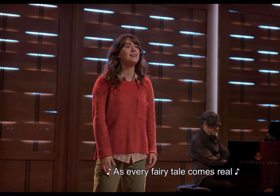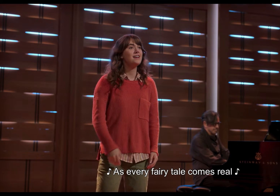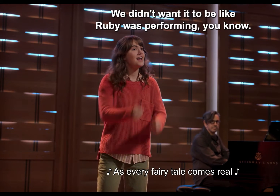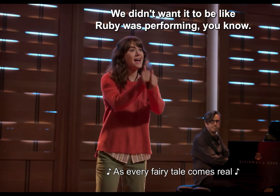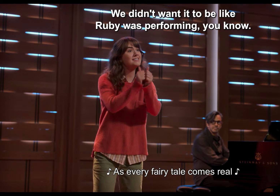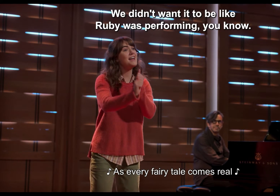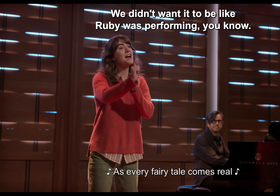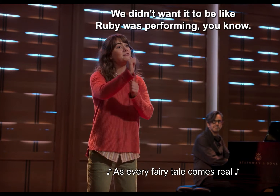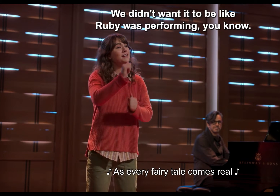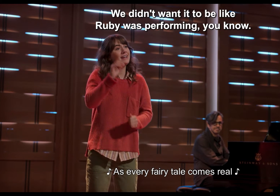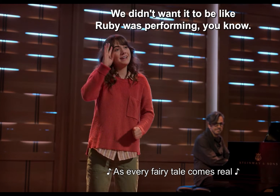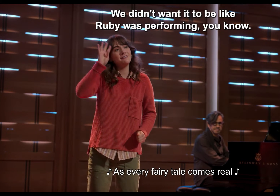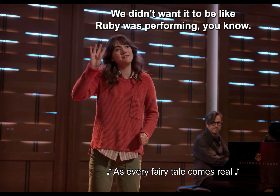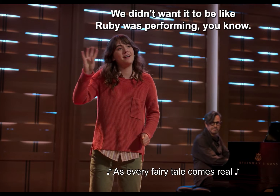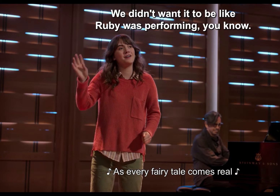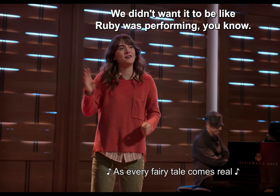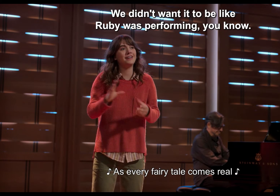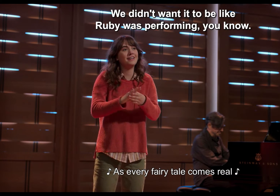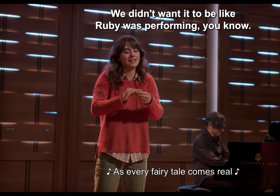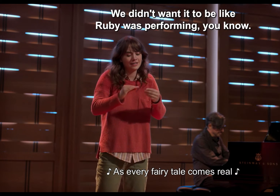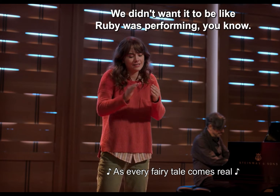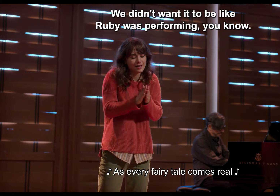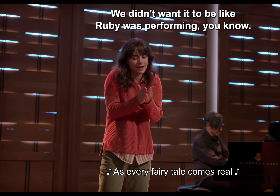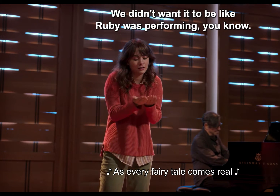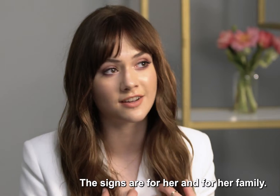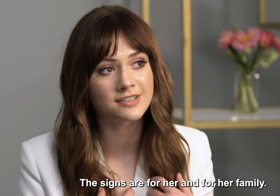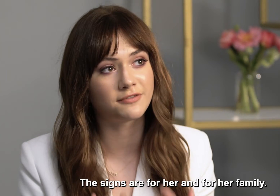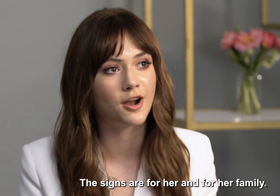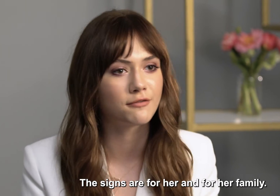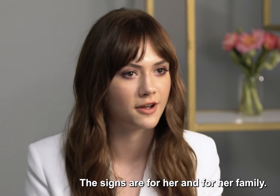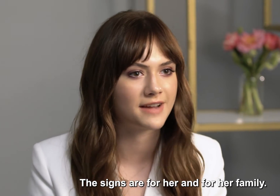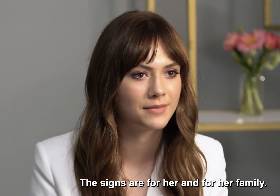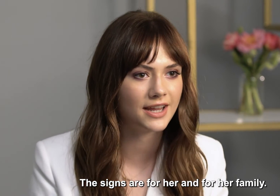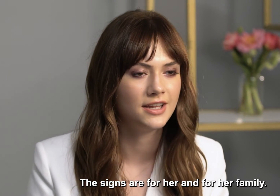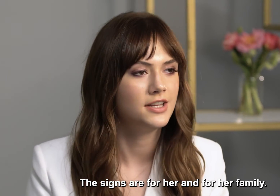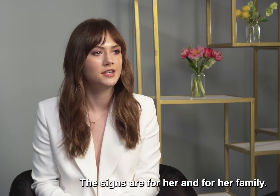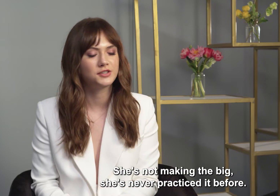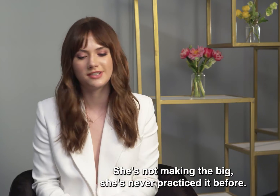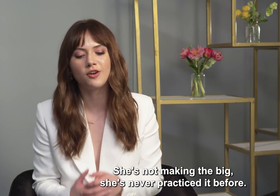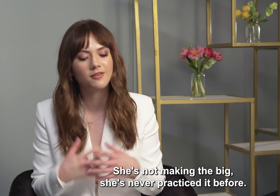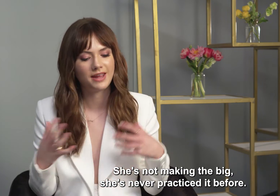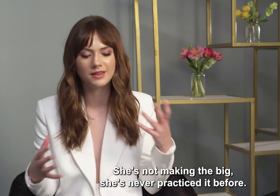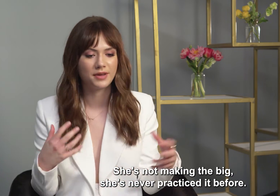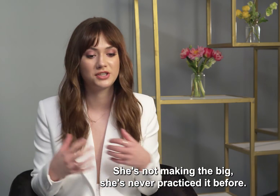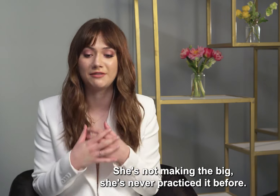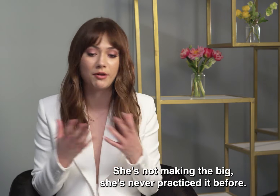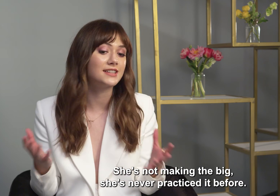We didn't want it to be like Ruby was performing. You know, the signs are for her and for her family. She's not making them big. She's never practiced